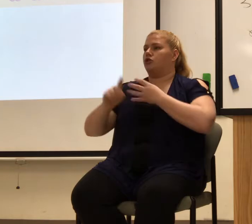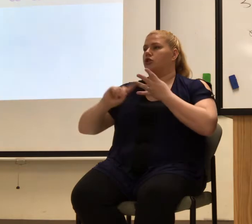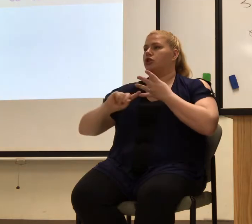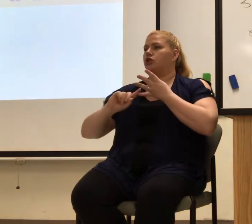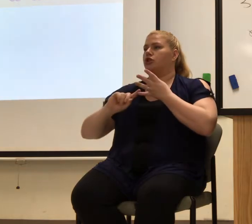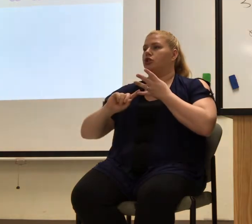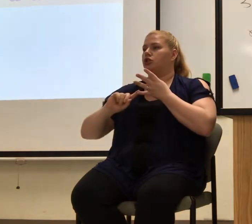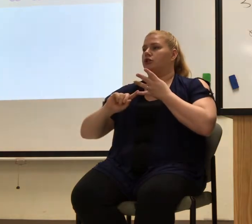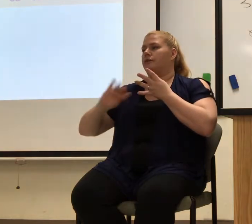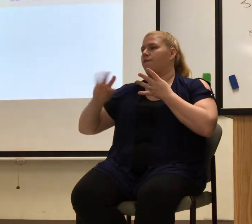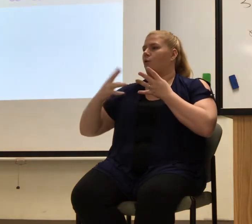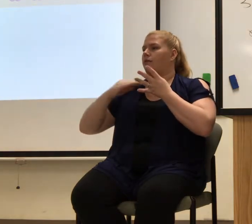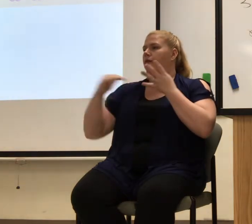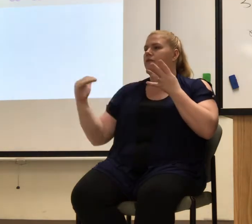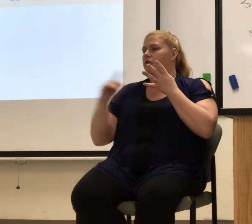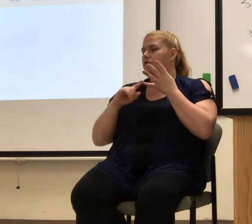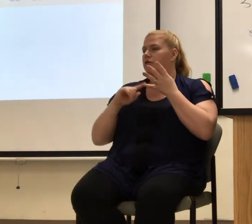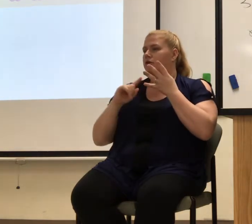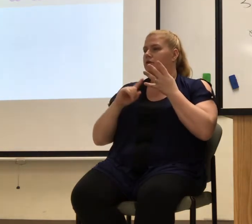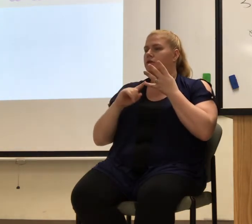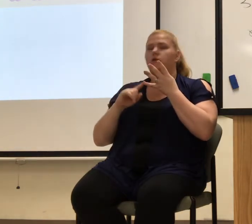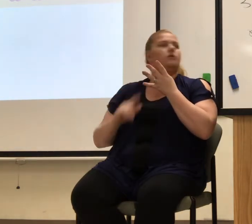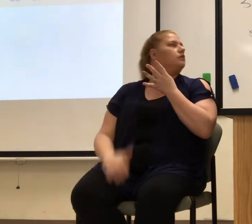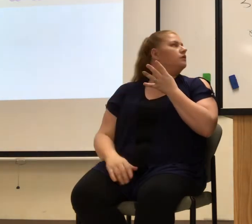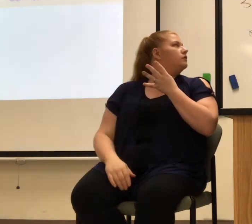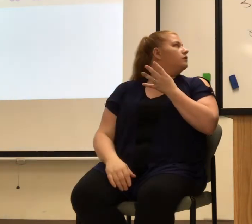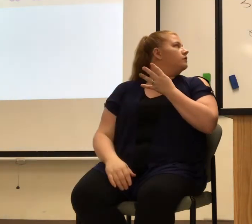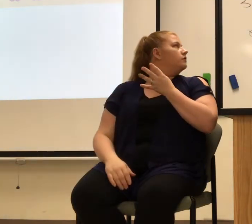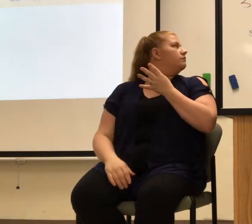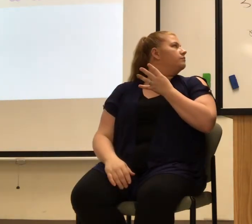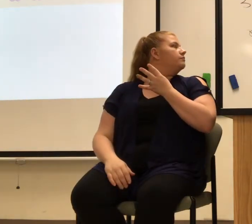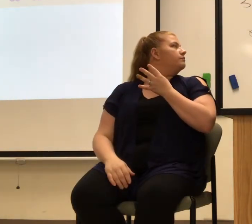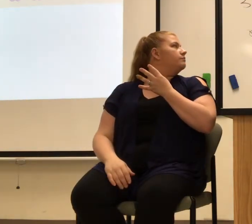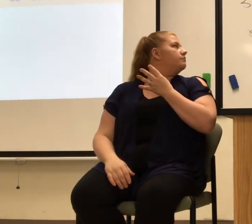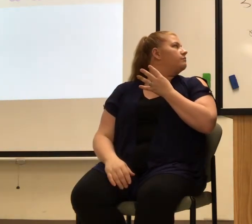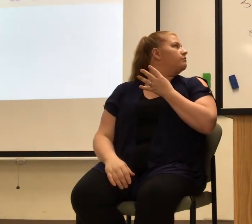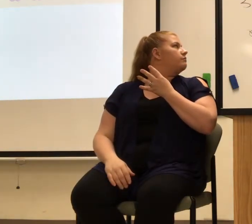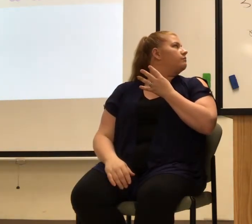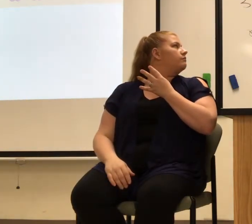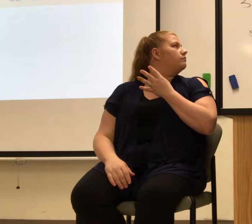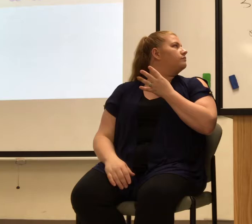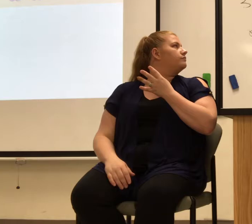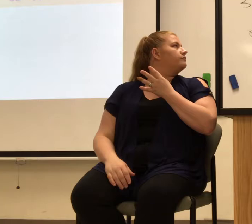I'll put fourth level of organization,